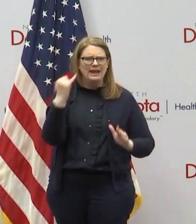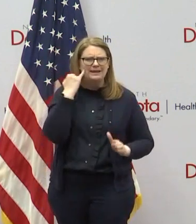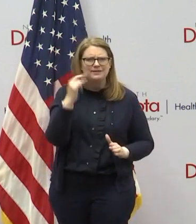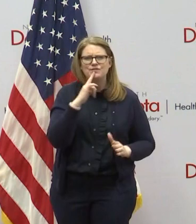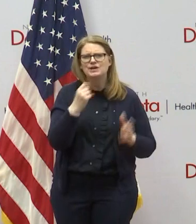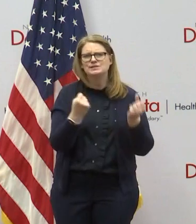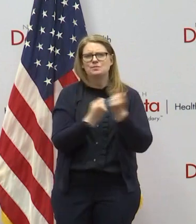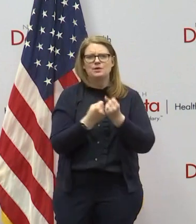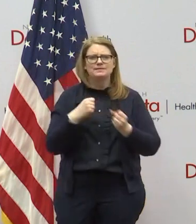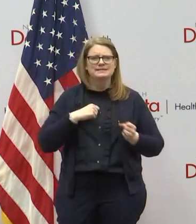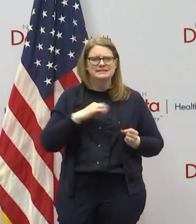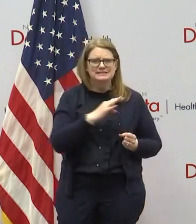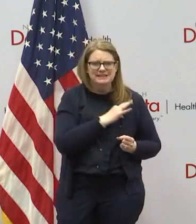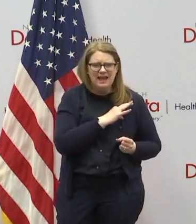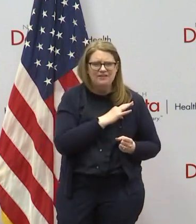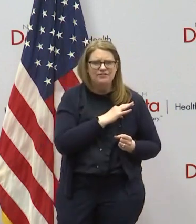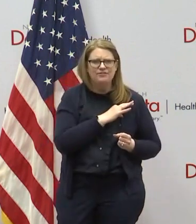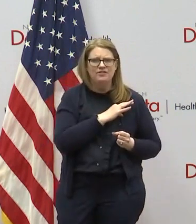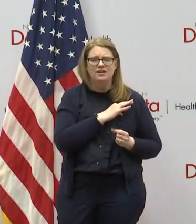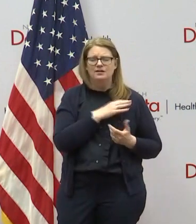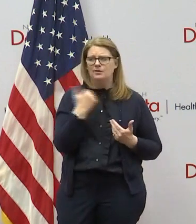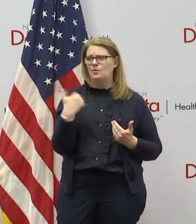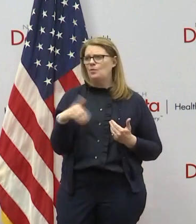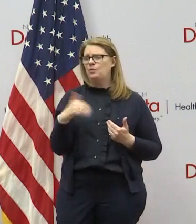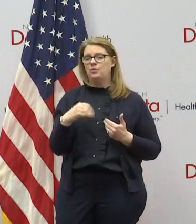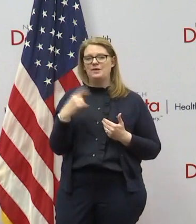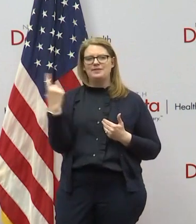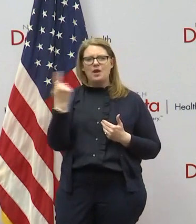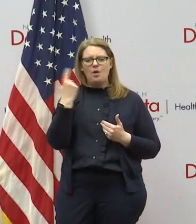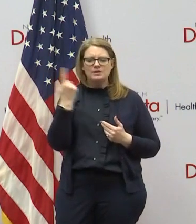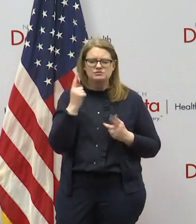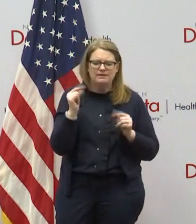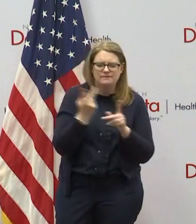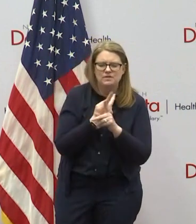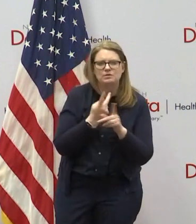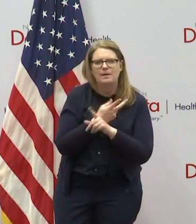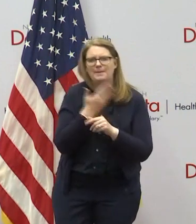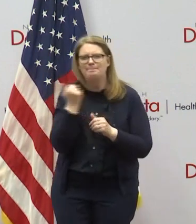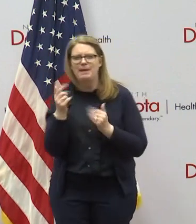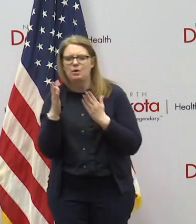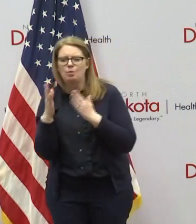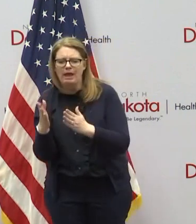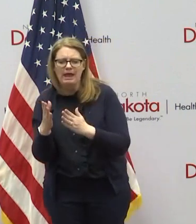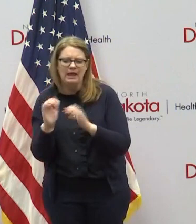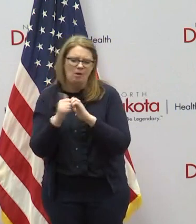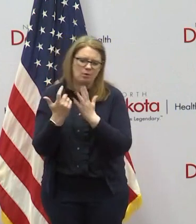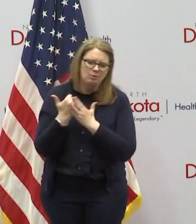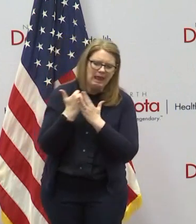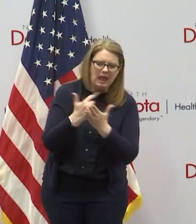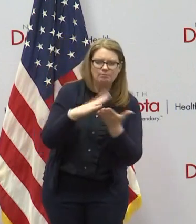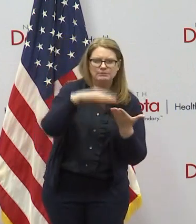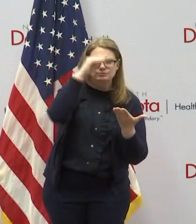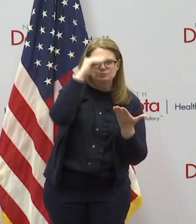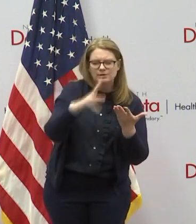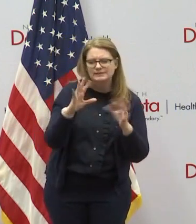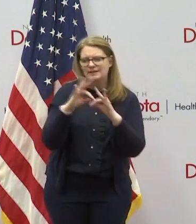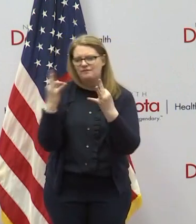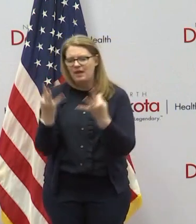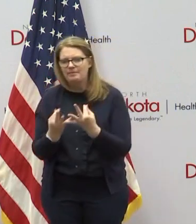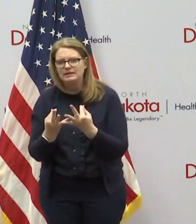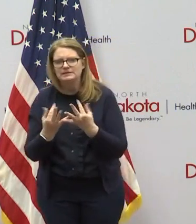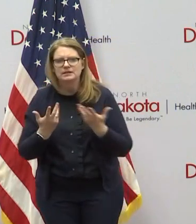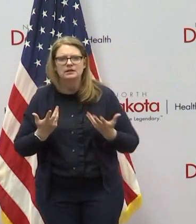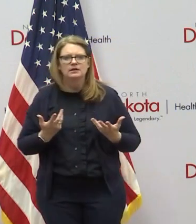supportive staff, very progressive staff that is always looking to do things that's in the best interest of their students and families. So the question